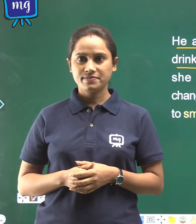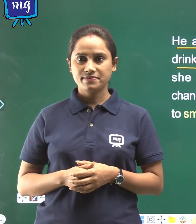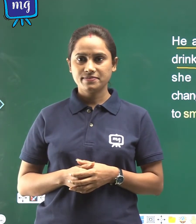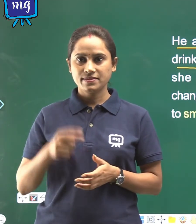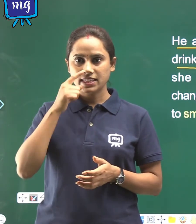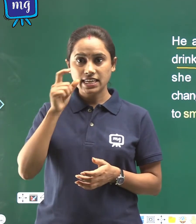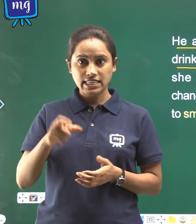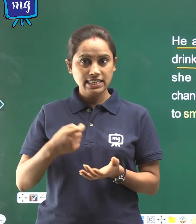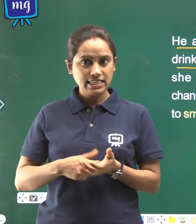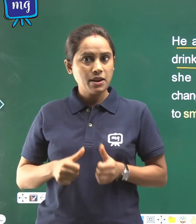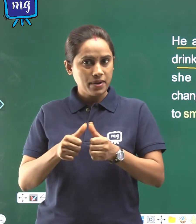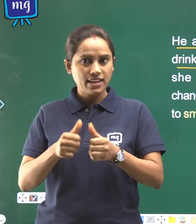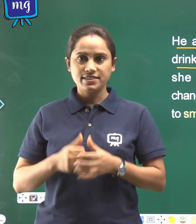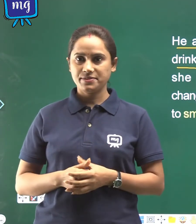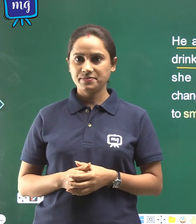She replies